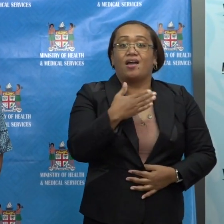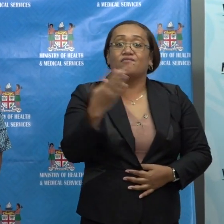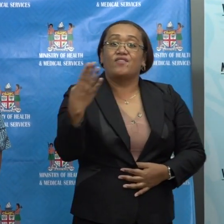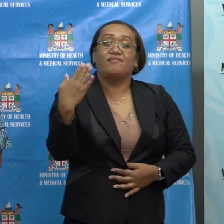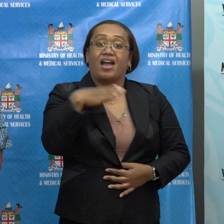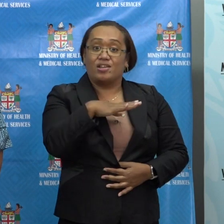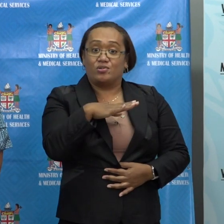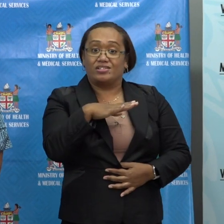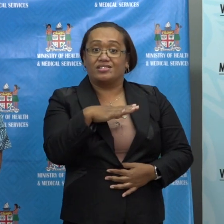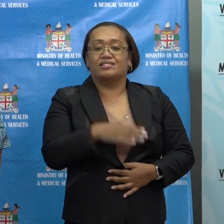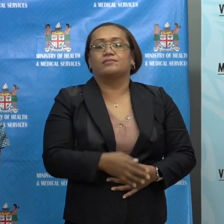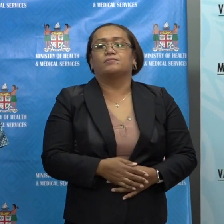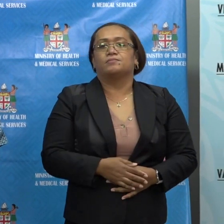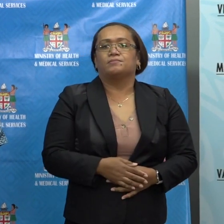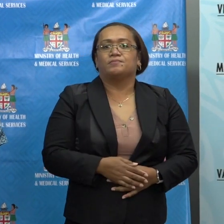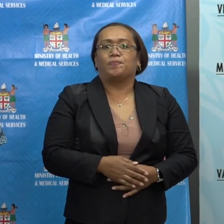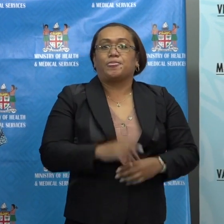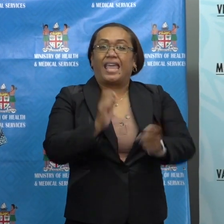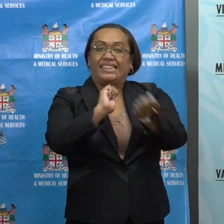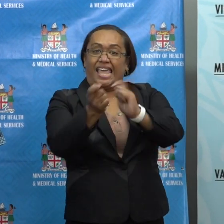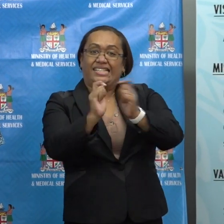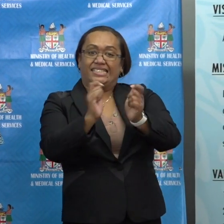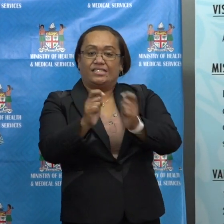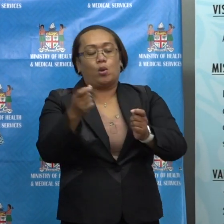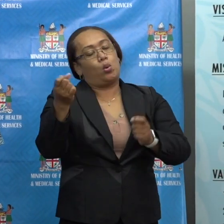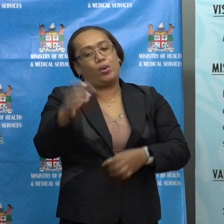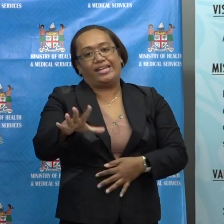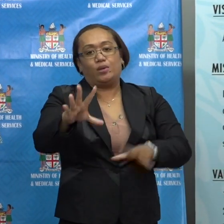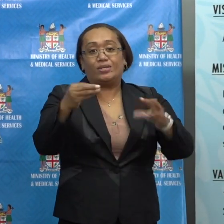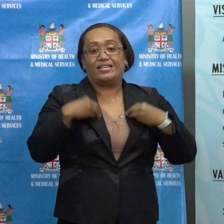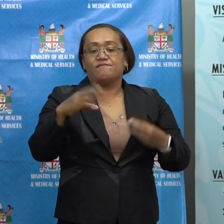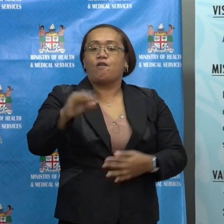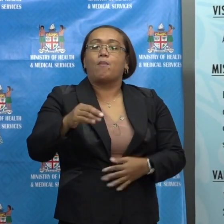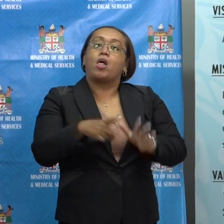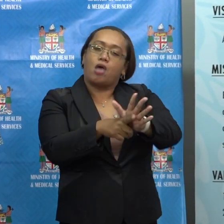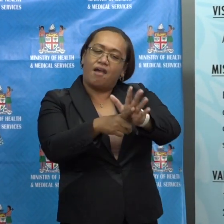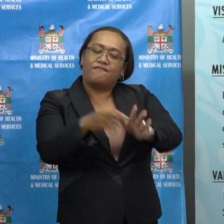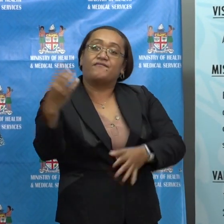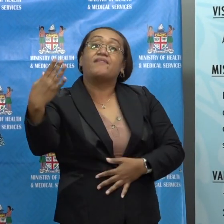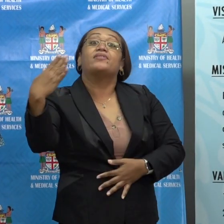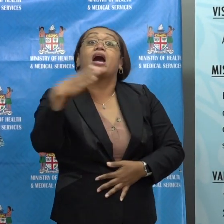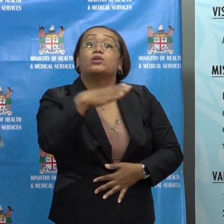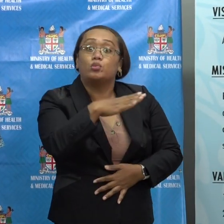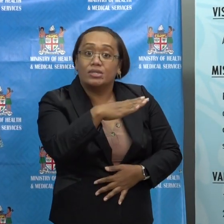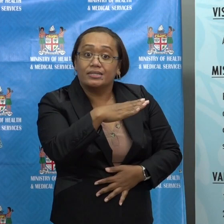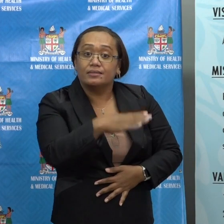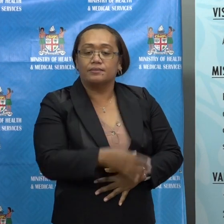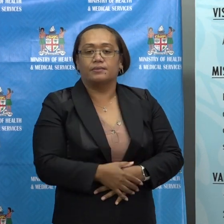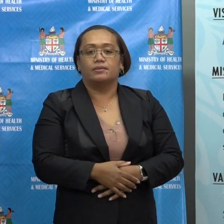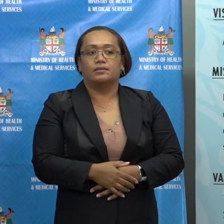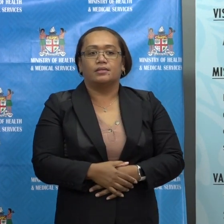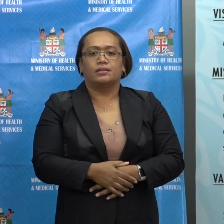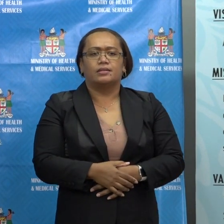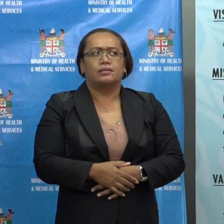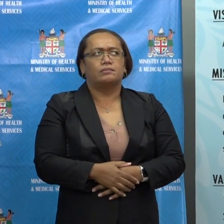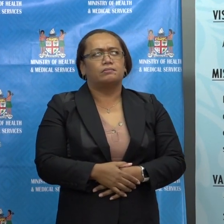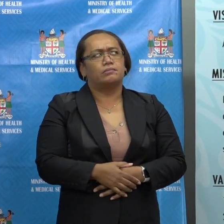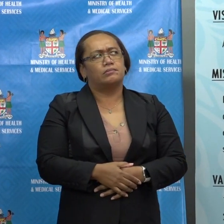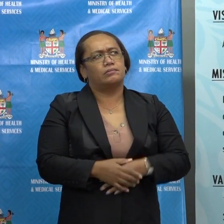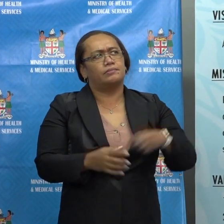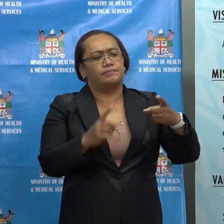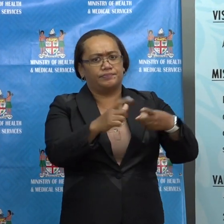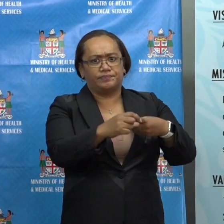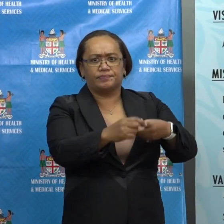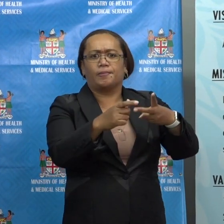from Lotoka, and we have received way more than